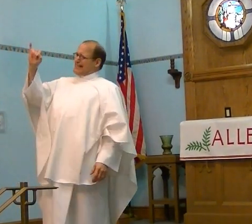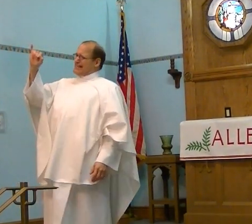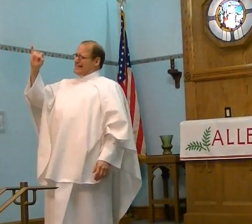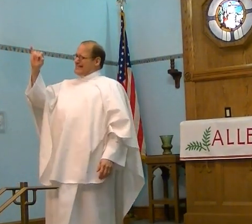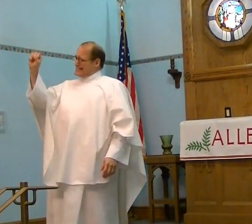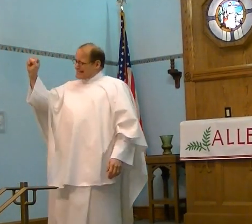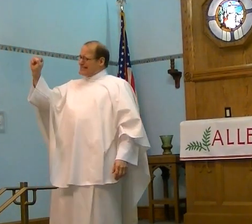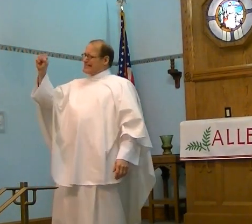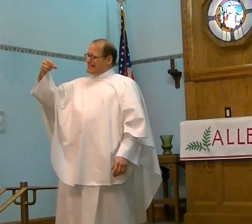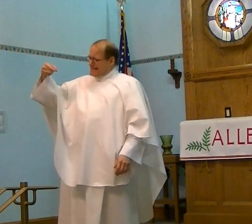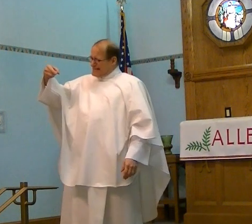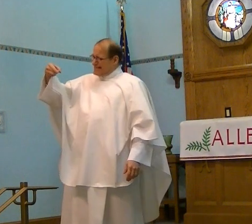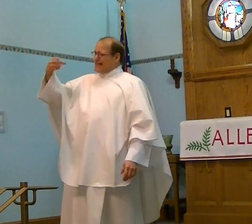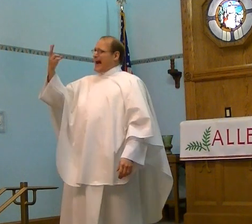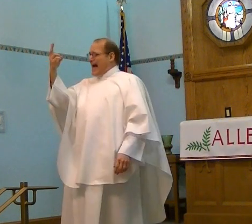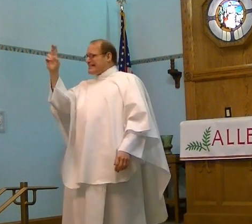Ugly, disgusting,